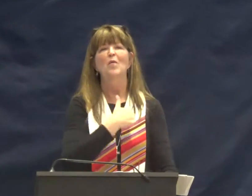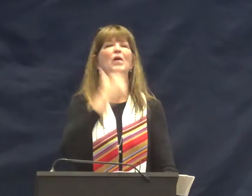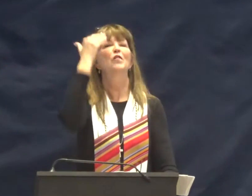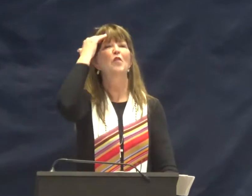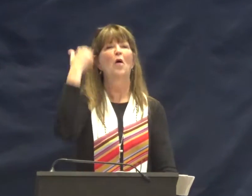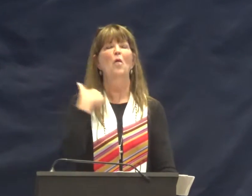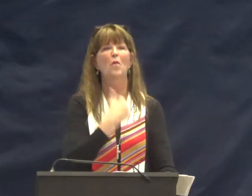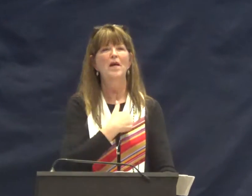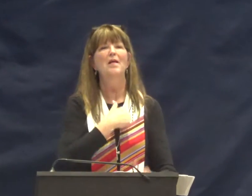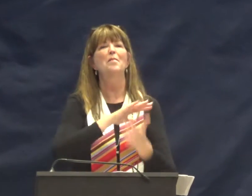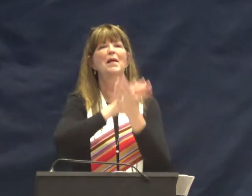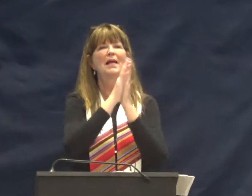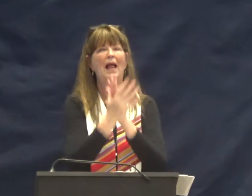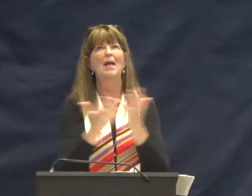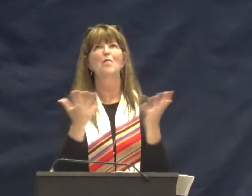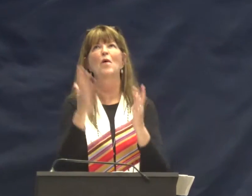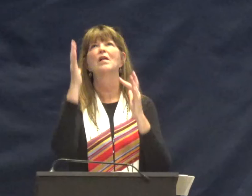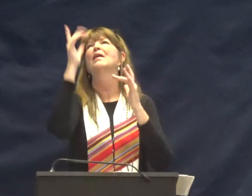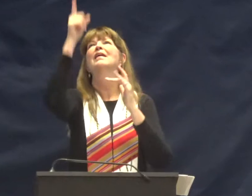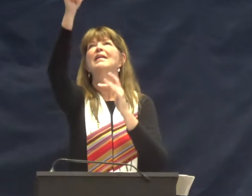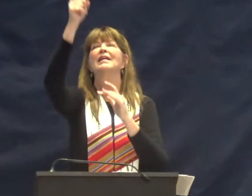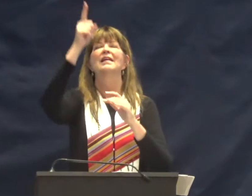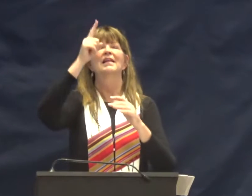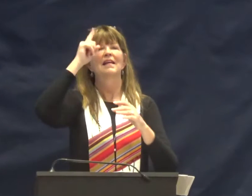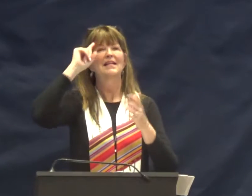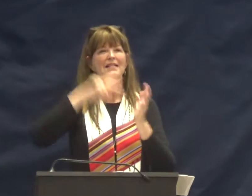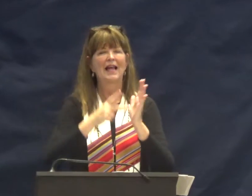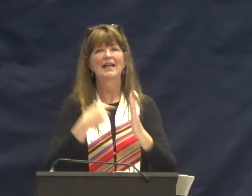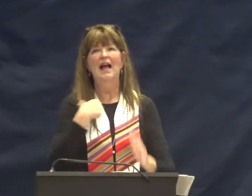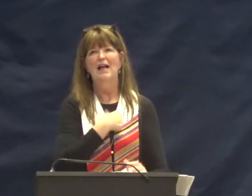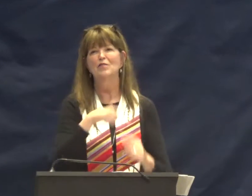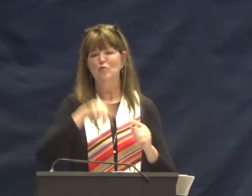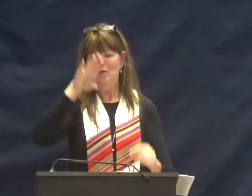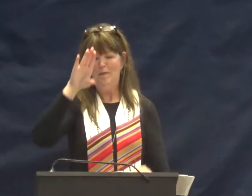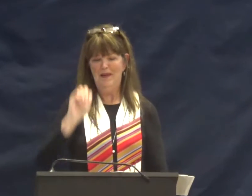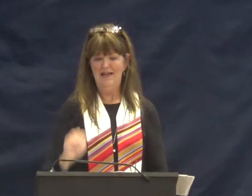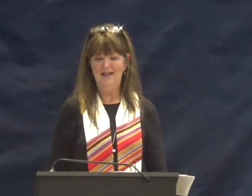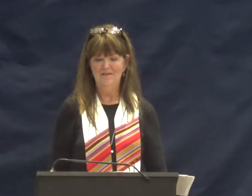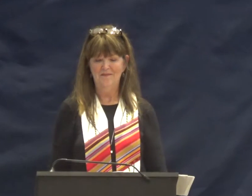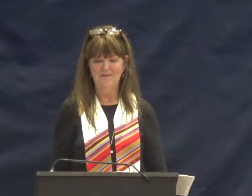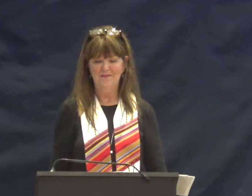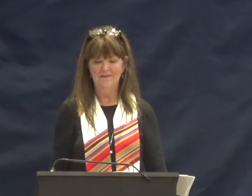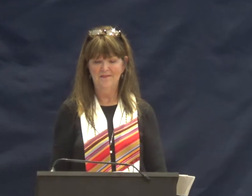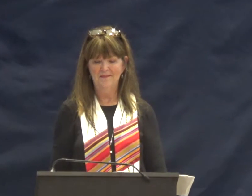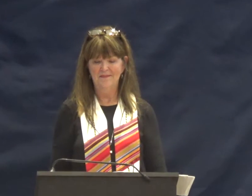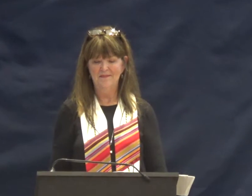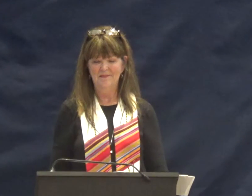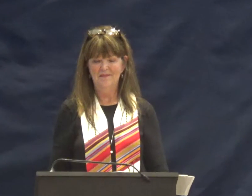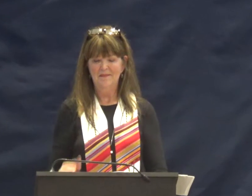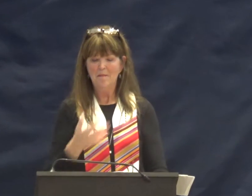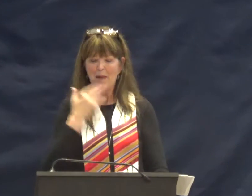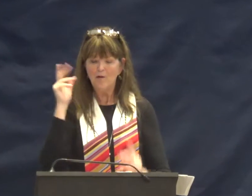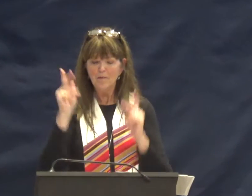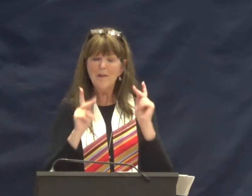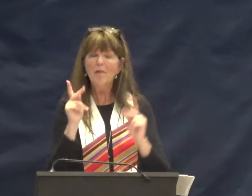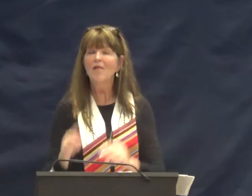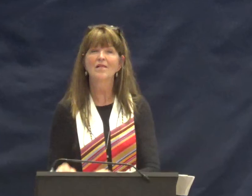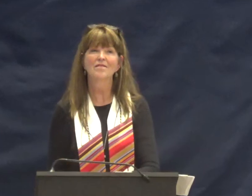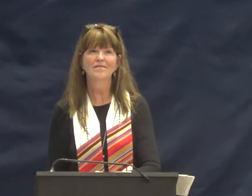compassion. Then we know that we are becoming what Jesus intends us to be.